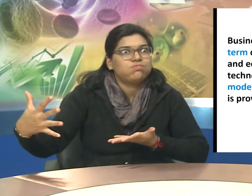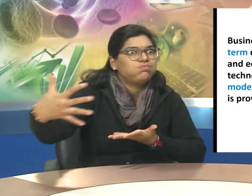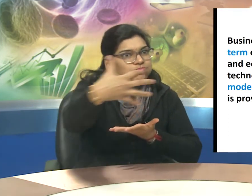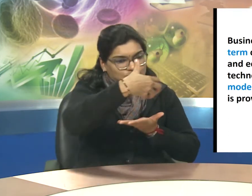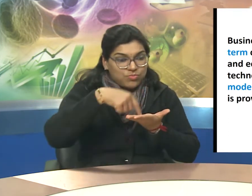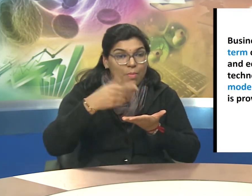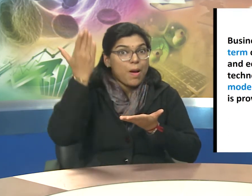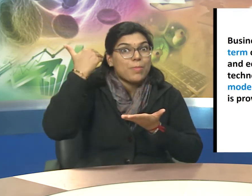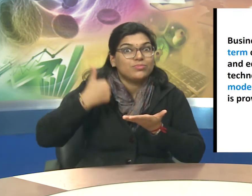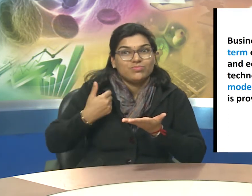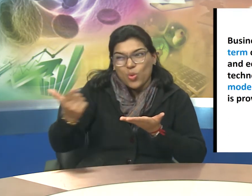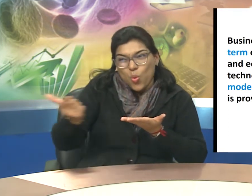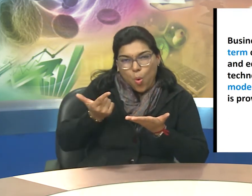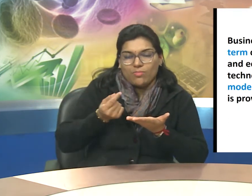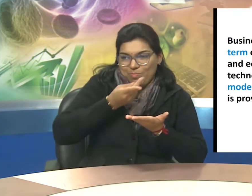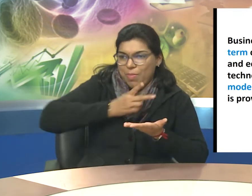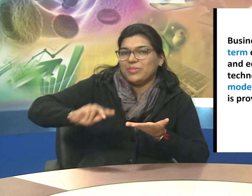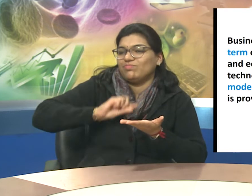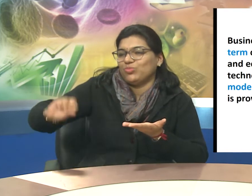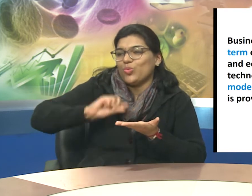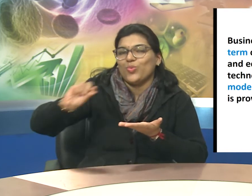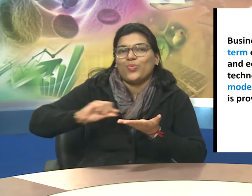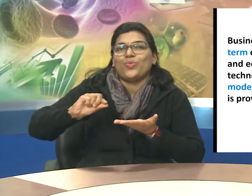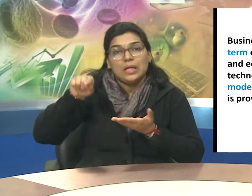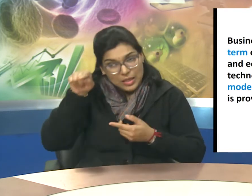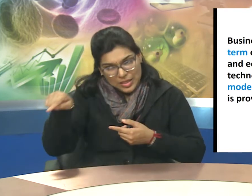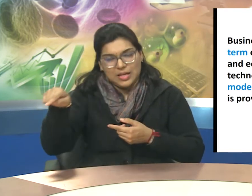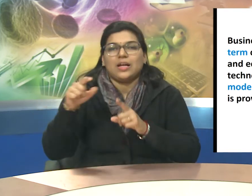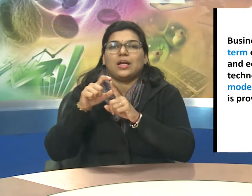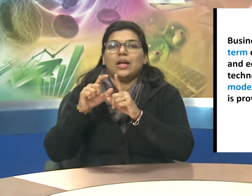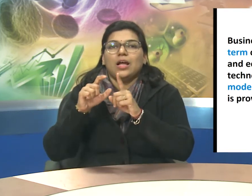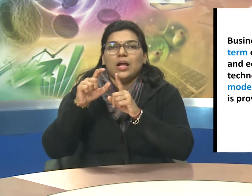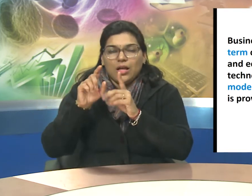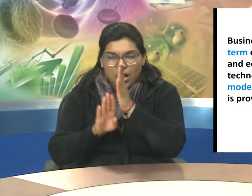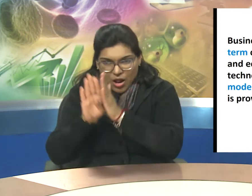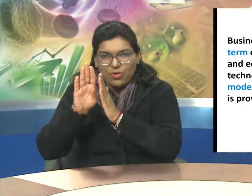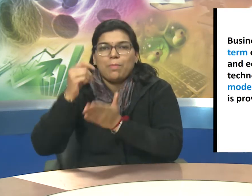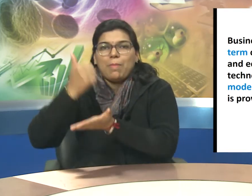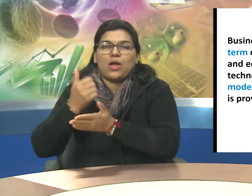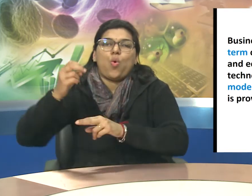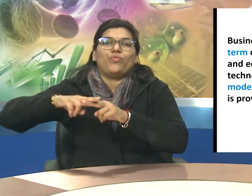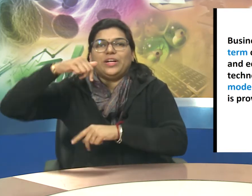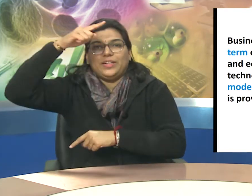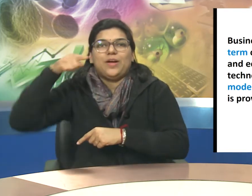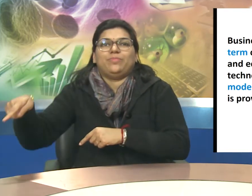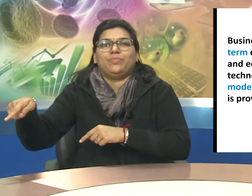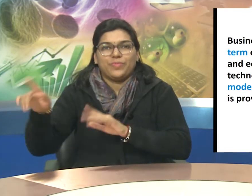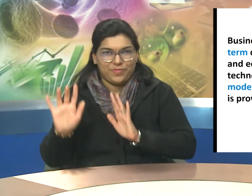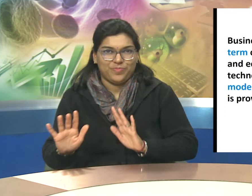helps in giving loan for providing assistance